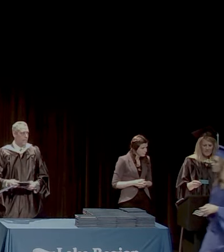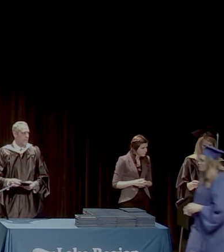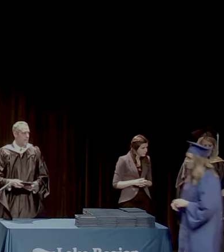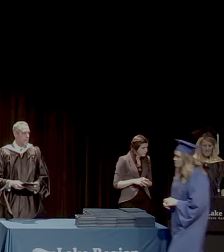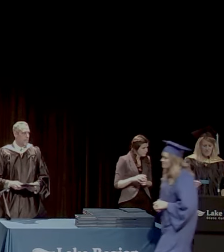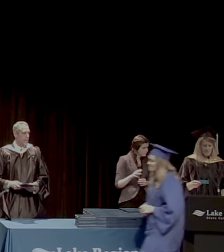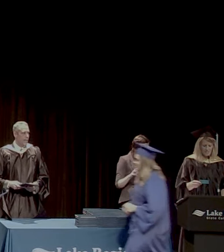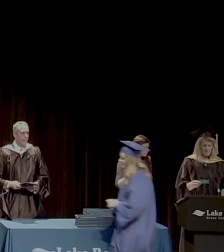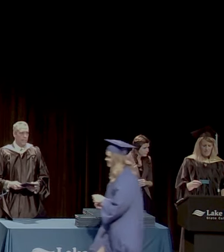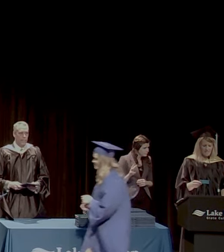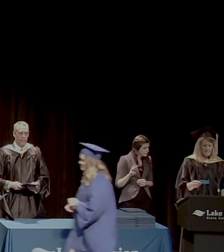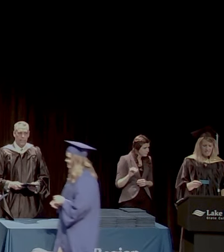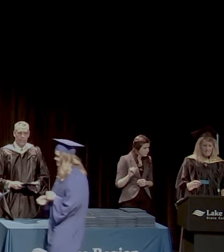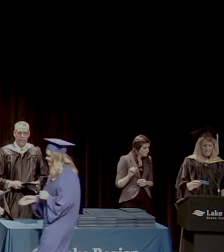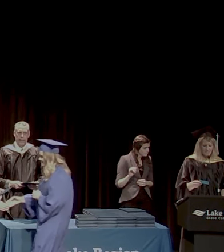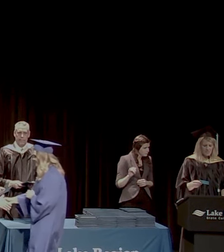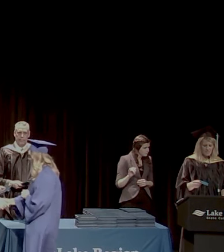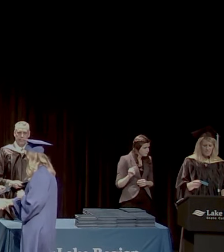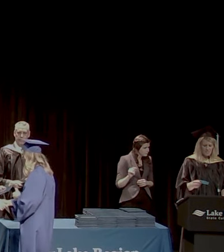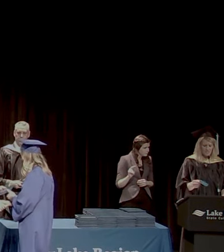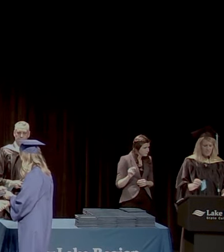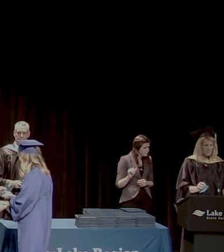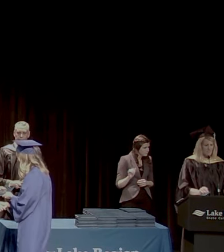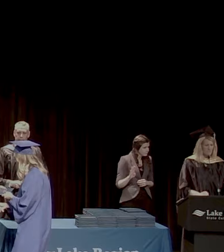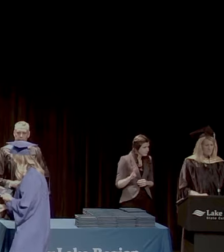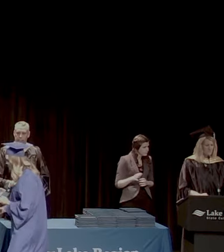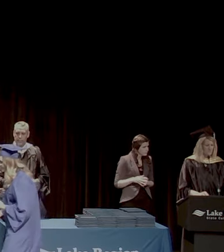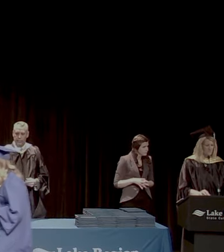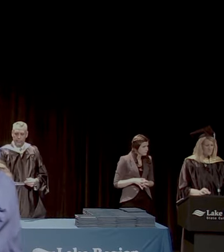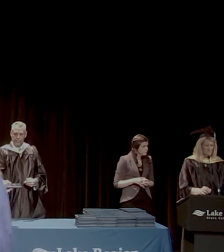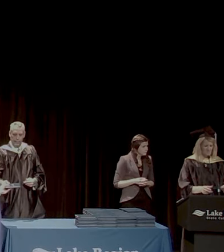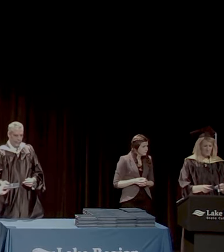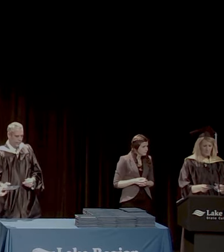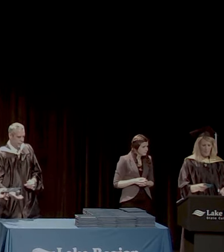Whitney Burgum, Associate in Applied Science, Associate Degree Nurse.